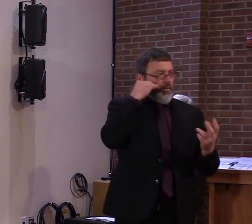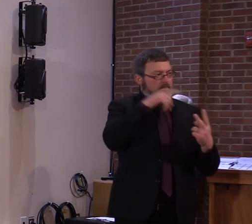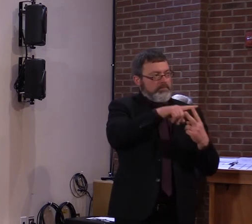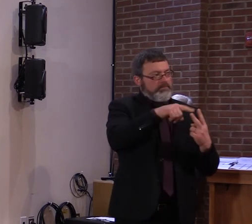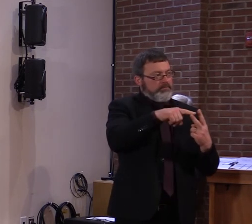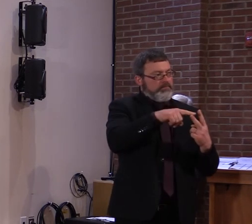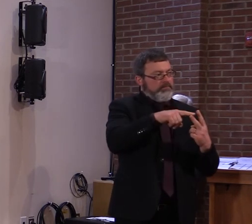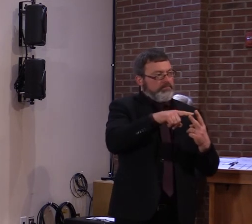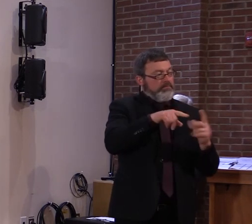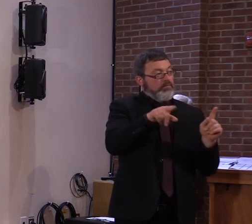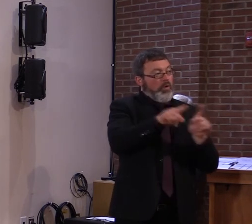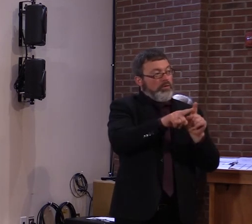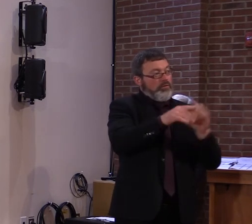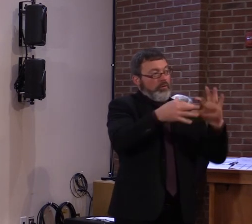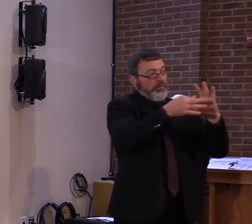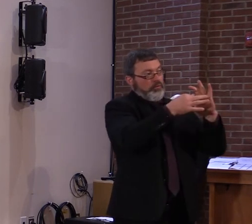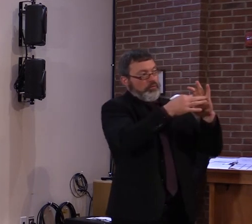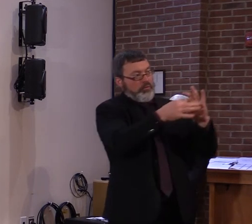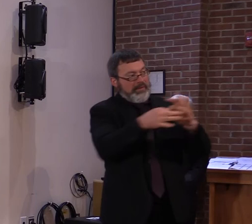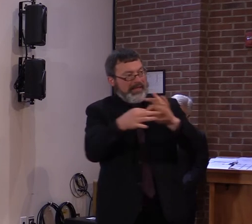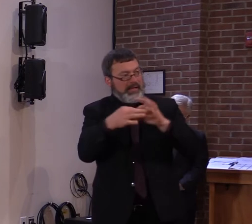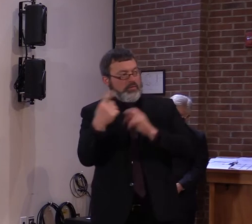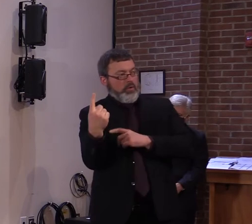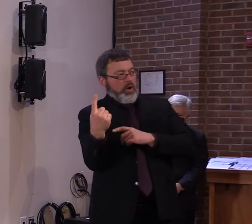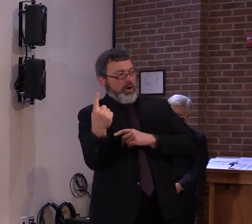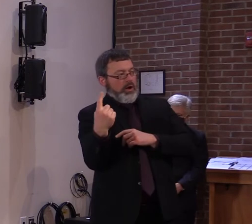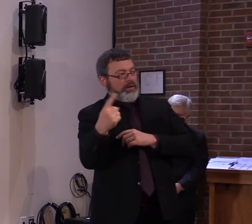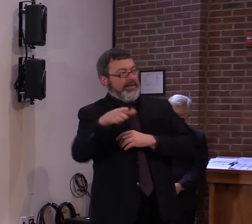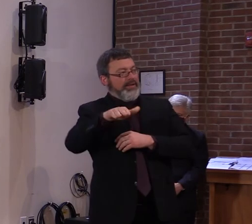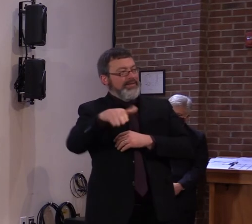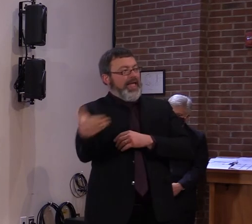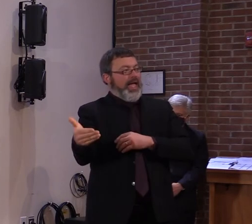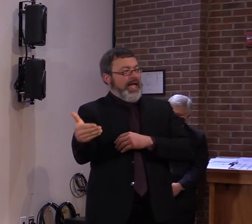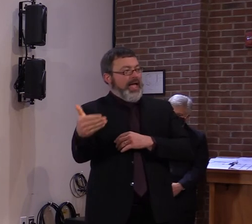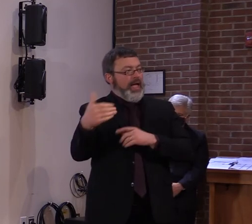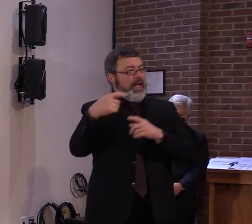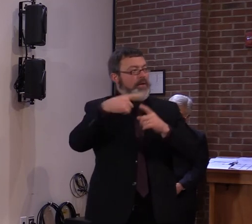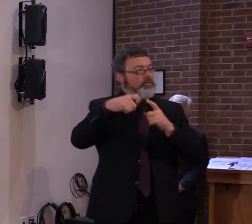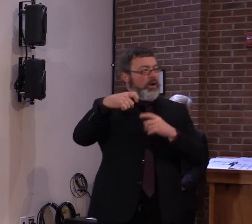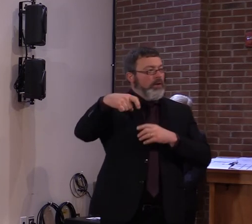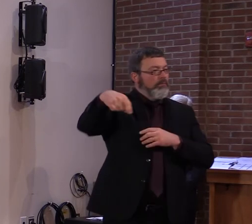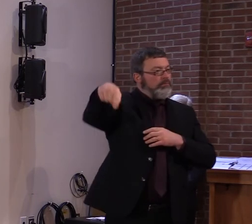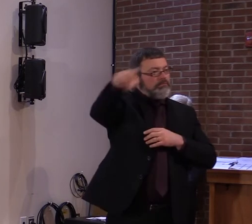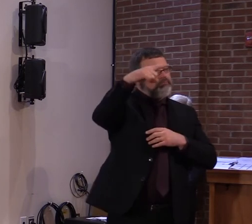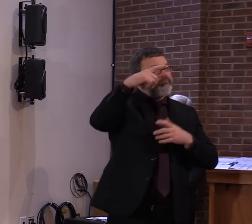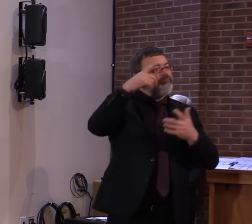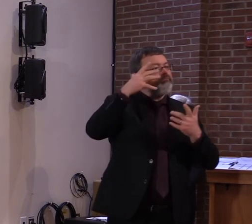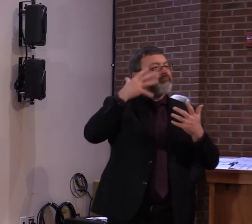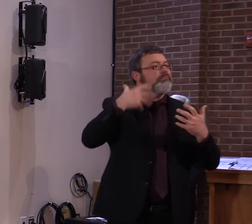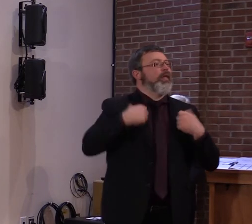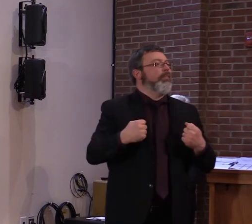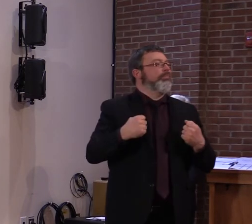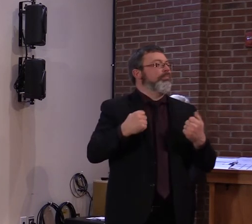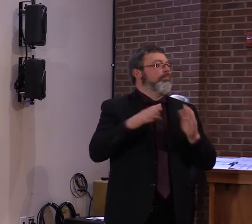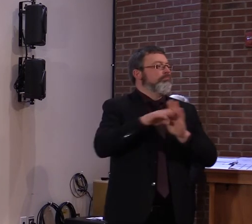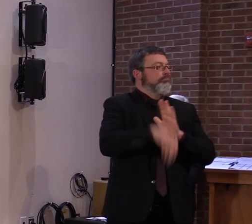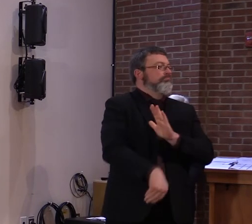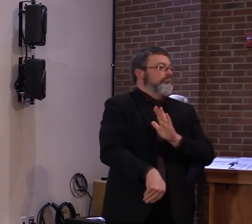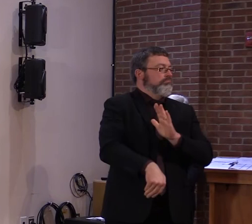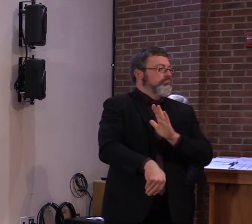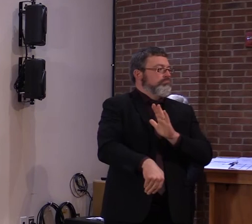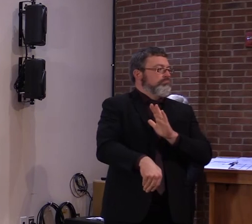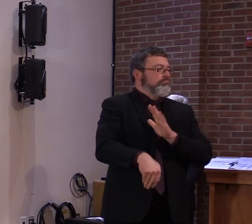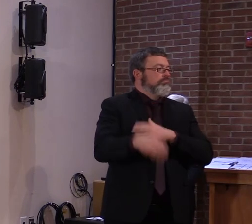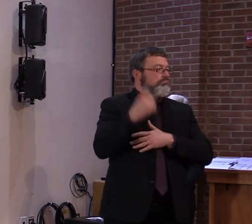self-starvation from depression, et cetera. And it seems to be the lack of contact and physical contact with friends